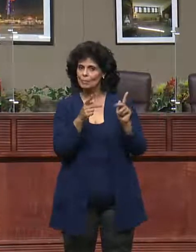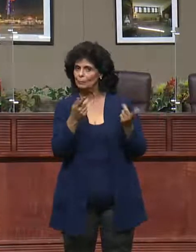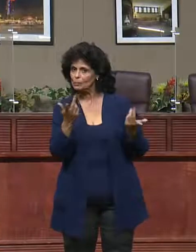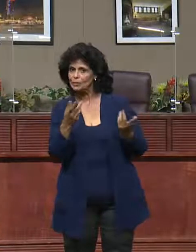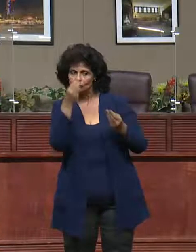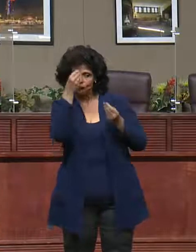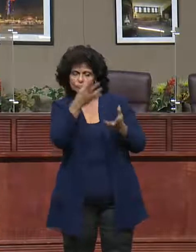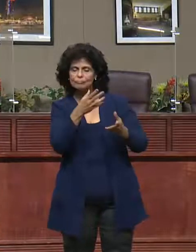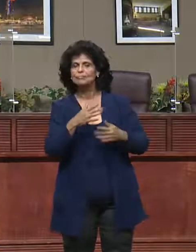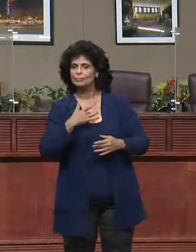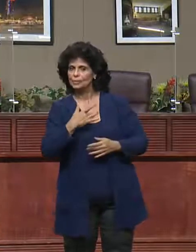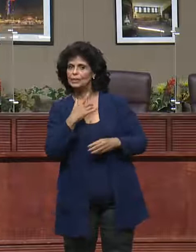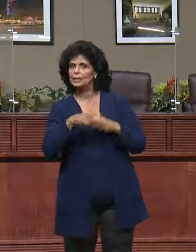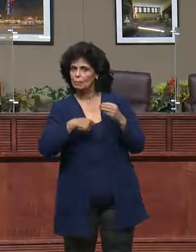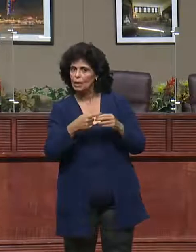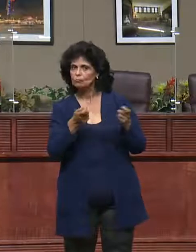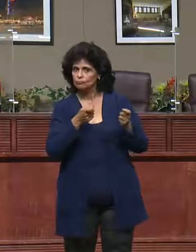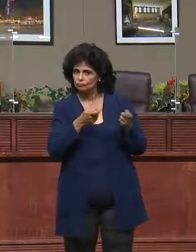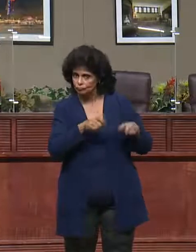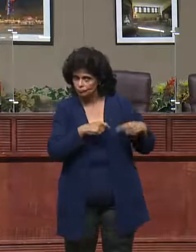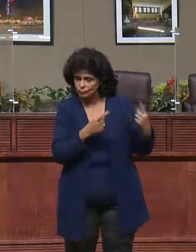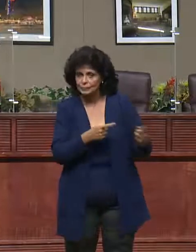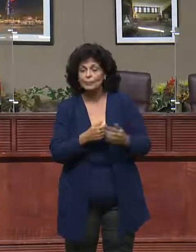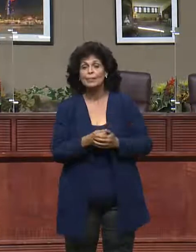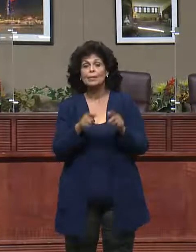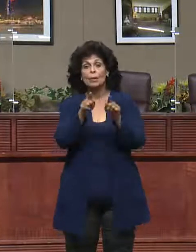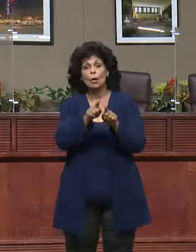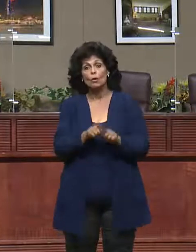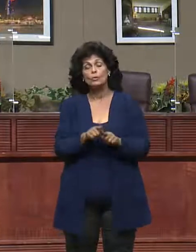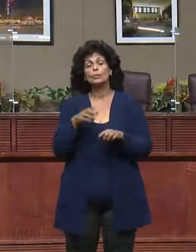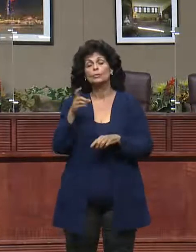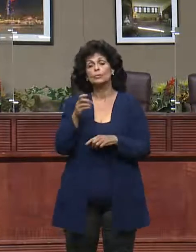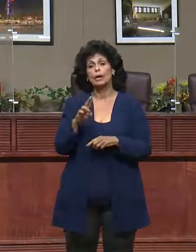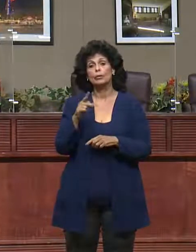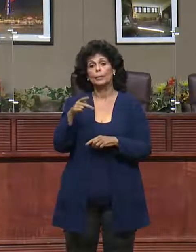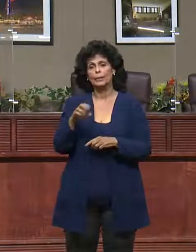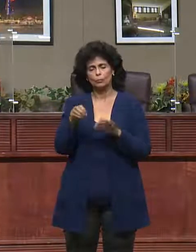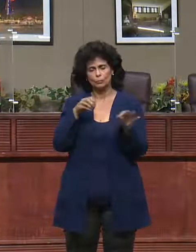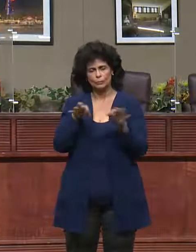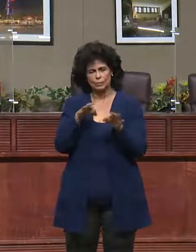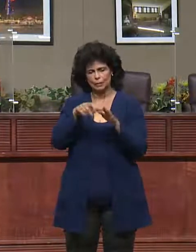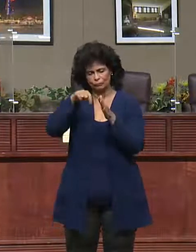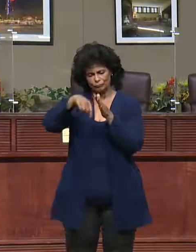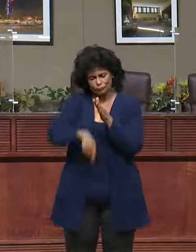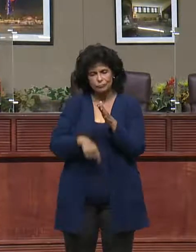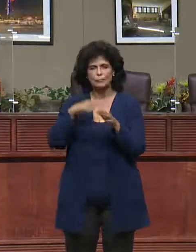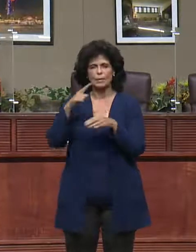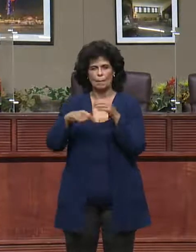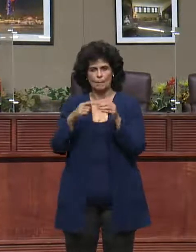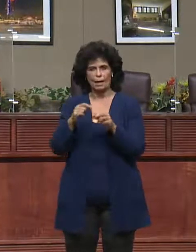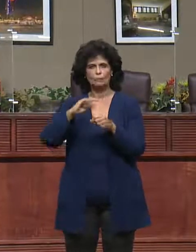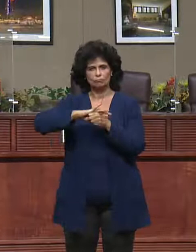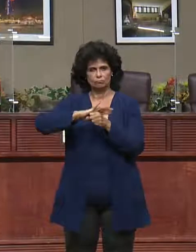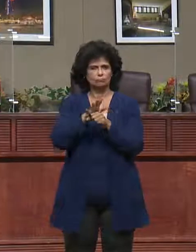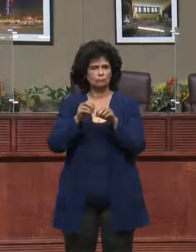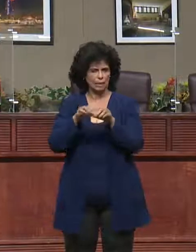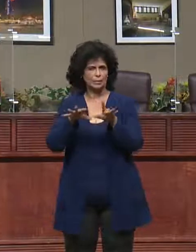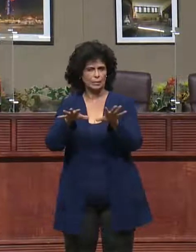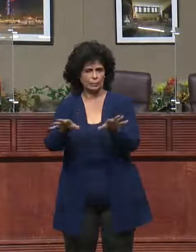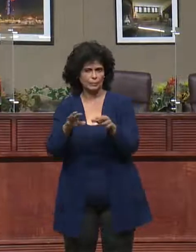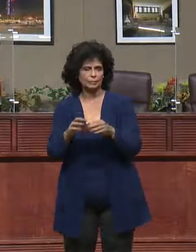County is here as well with his in-depth analysis of the pandemic in Orange County. We begin with Mayor Demings. Mayor?